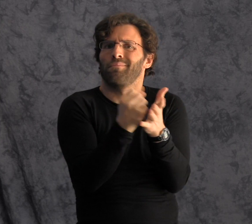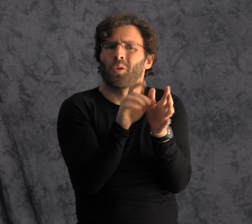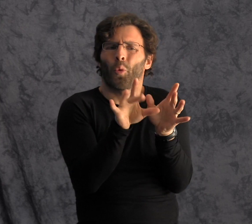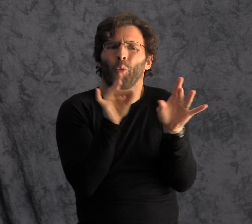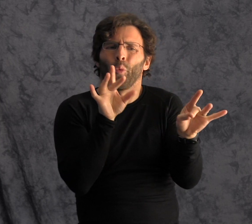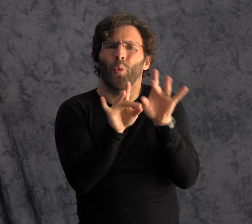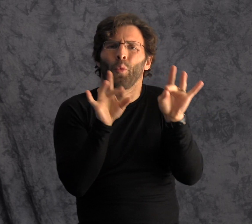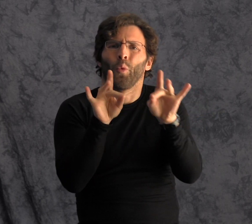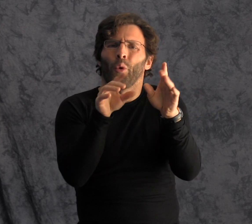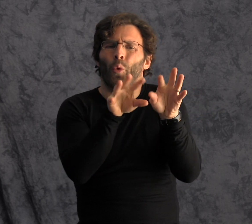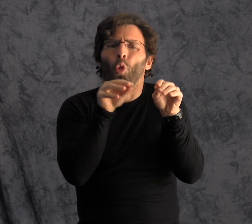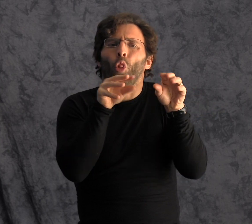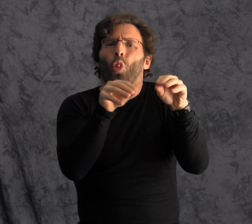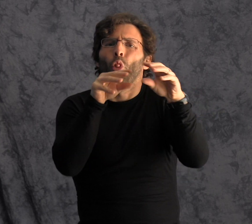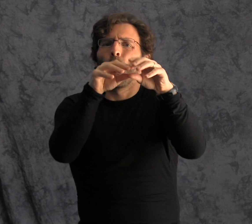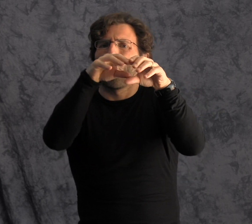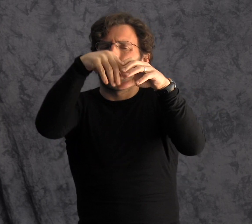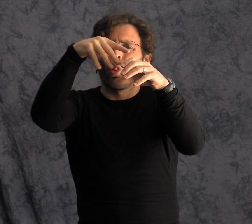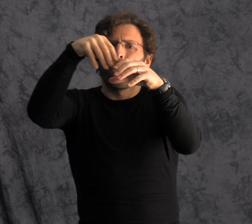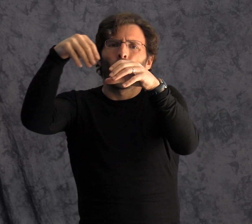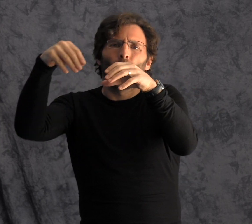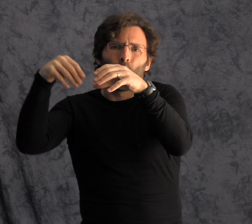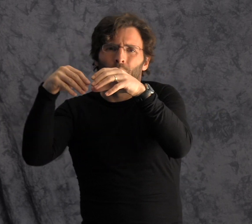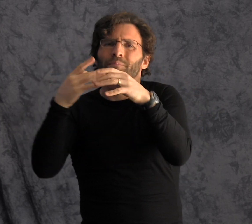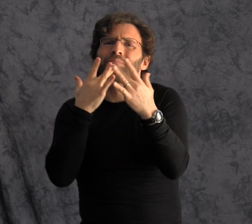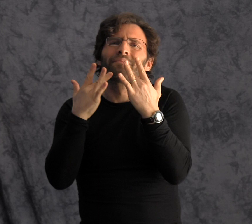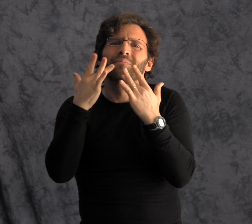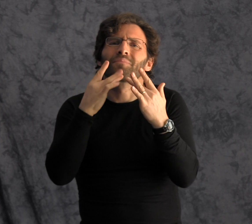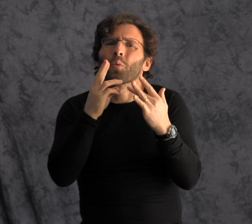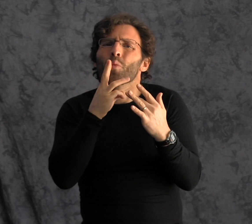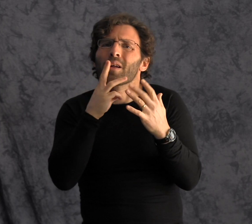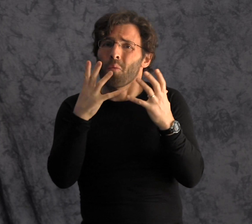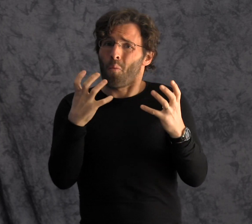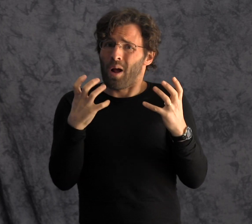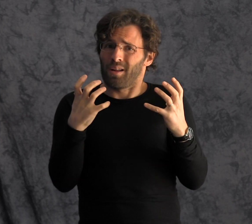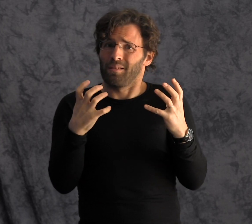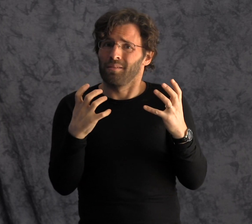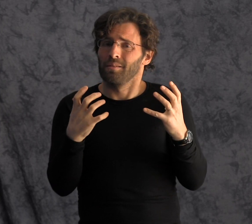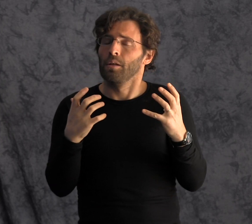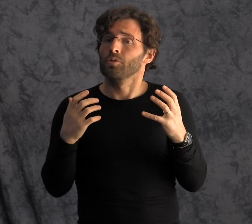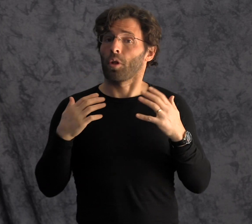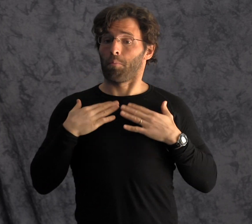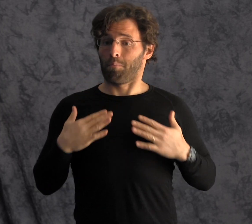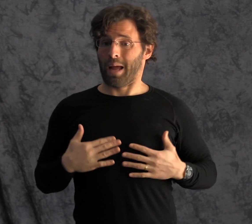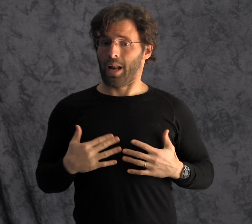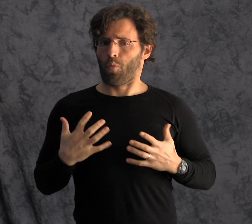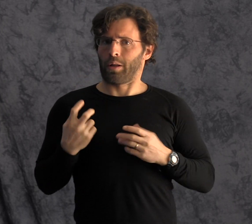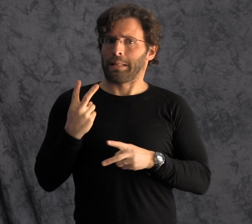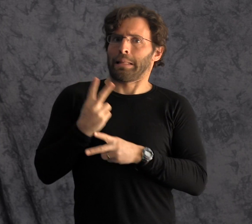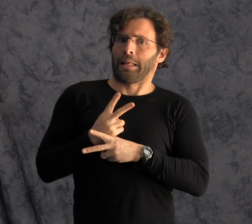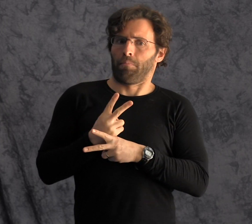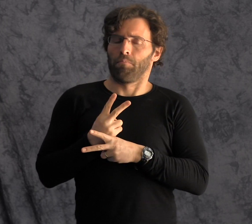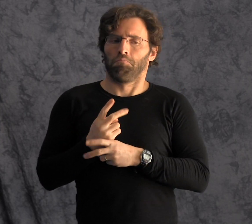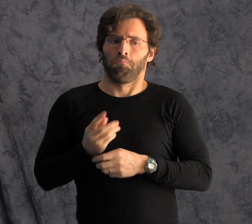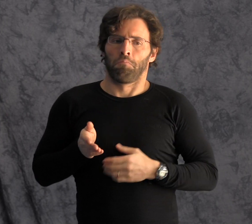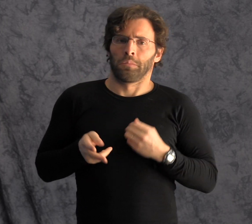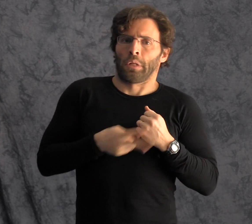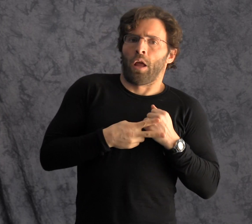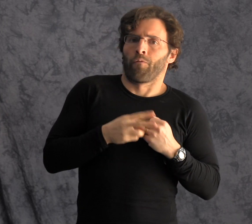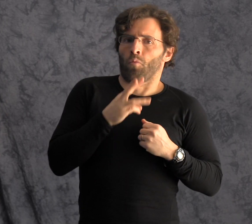components of food. We're very stingy with water, and if there's any doubt, we'd rather keep it in our body and deal with it with our urinary system. In